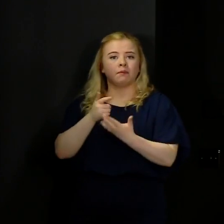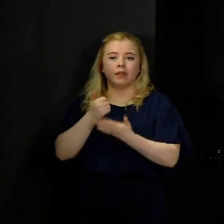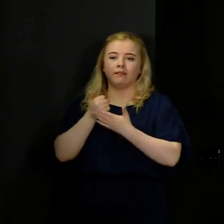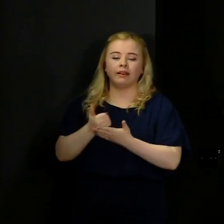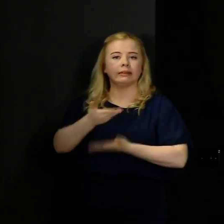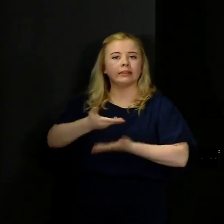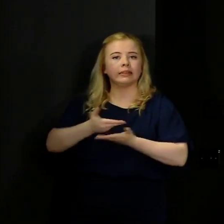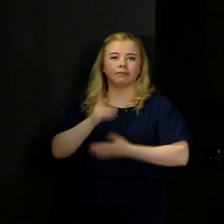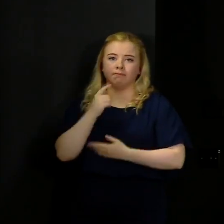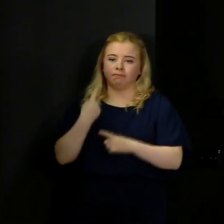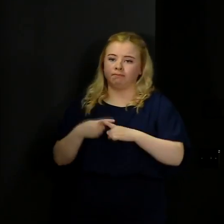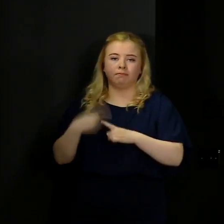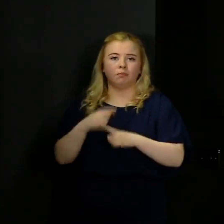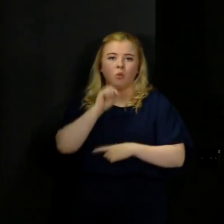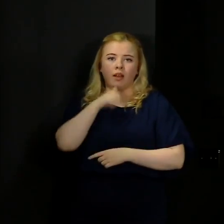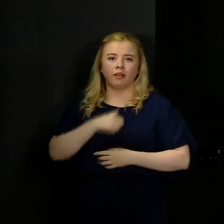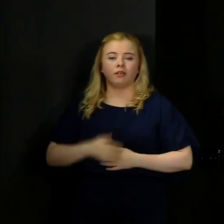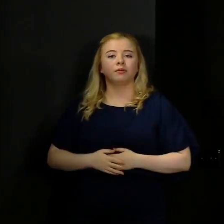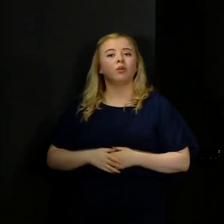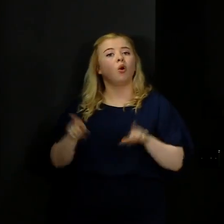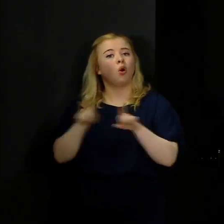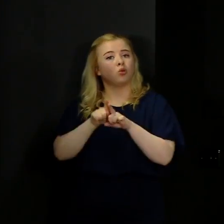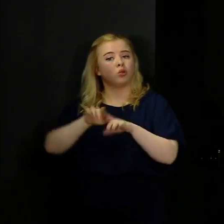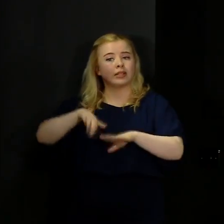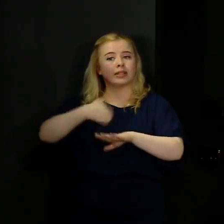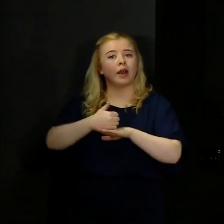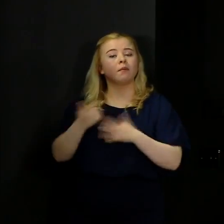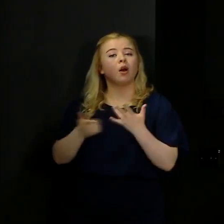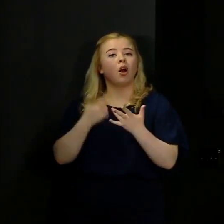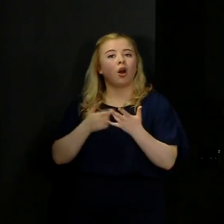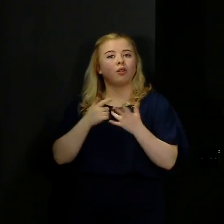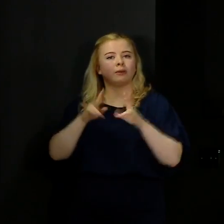away. We also have put in other